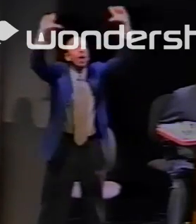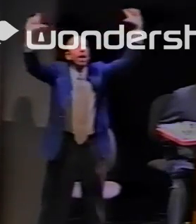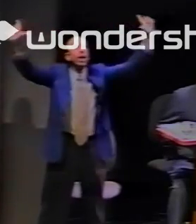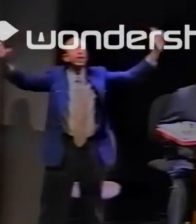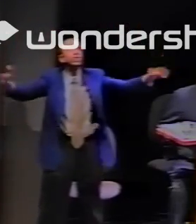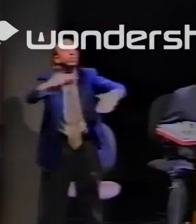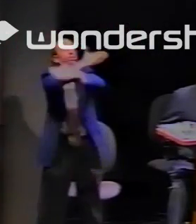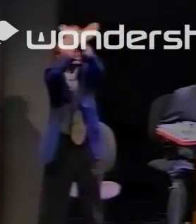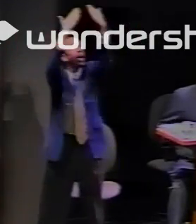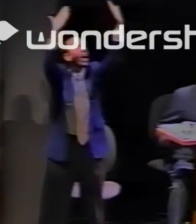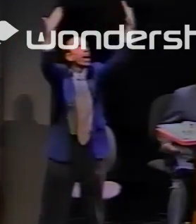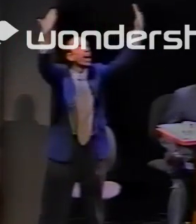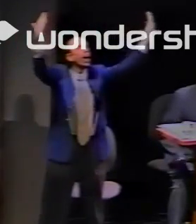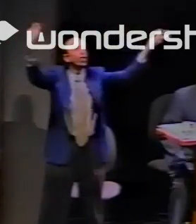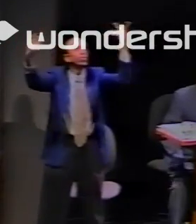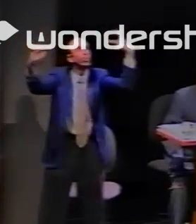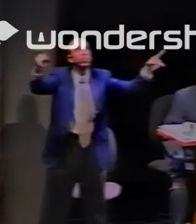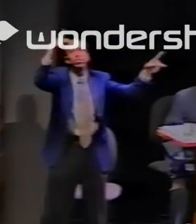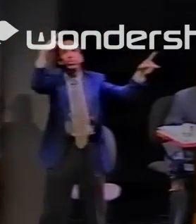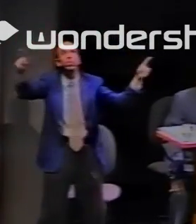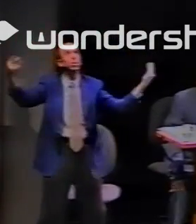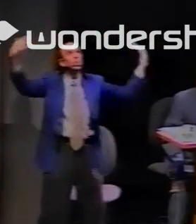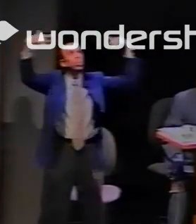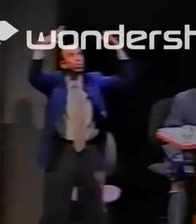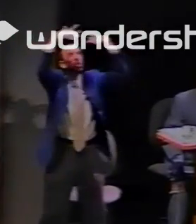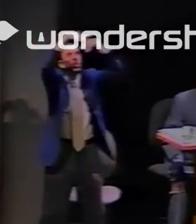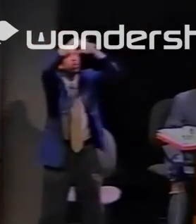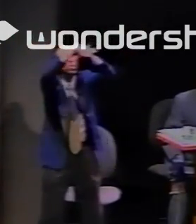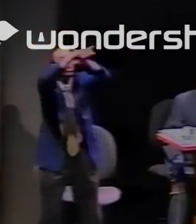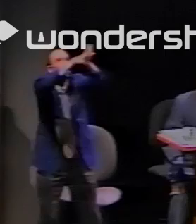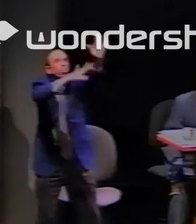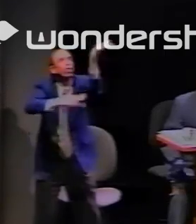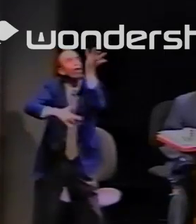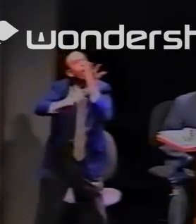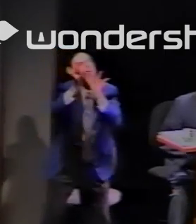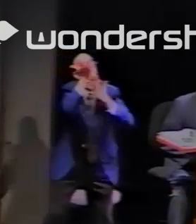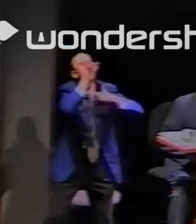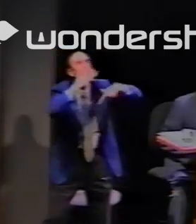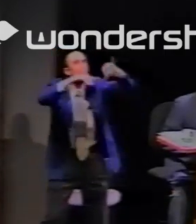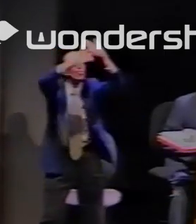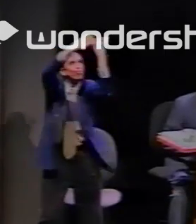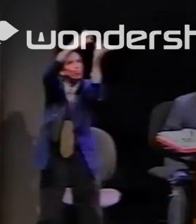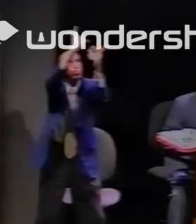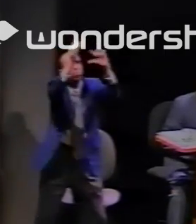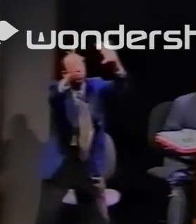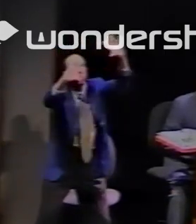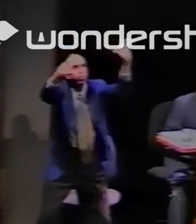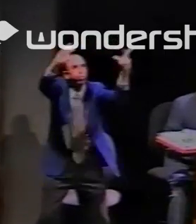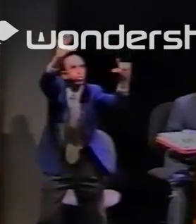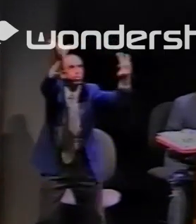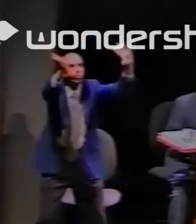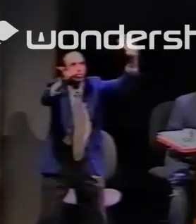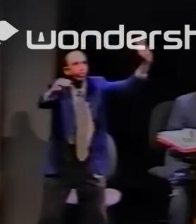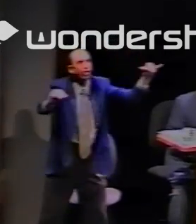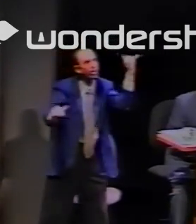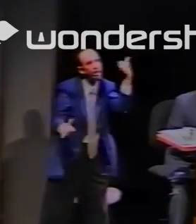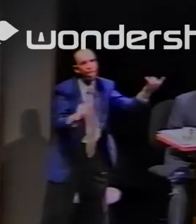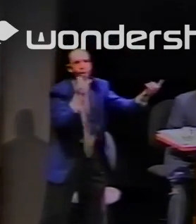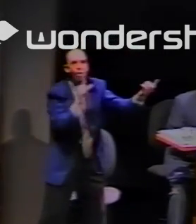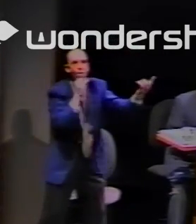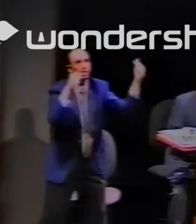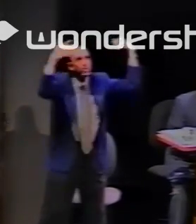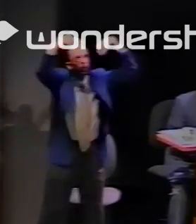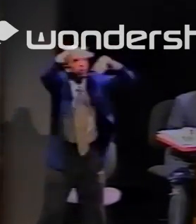from sleep. The deep purple glow lightens as a myriad of colors are born. Yellow,